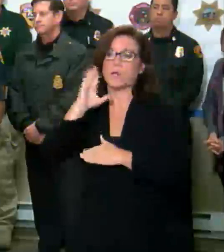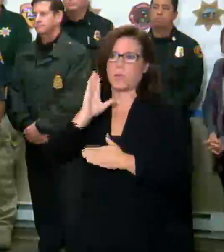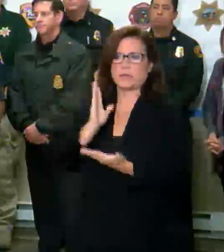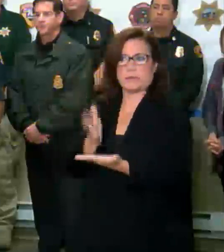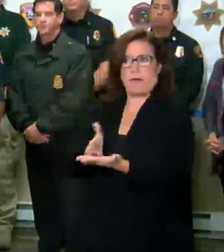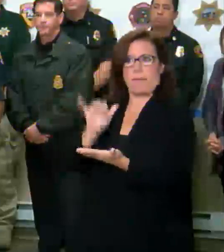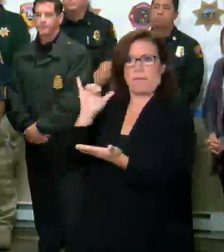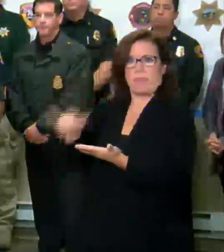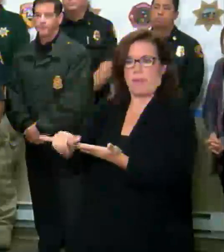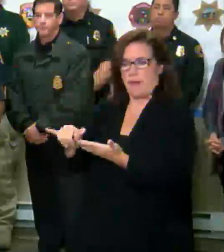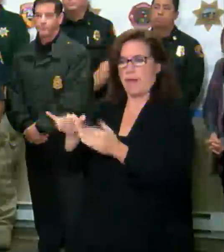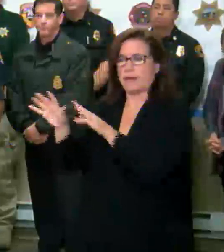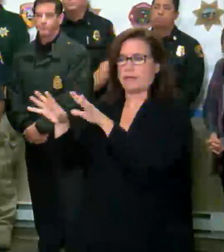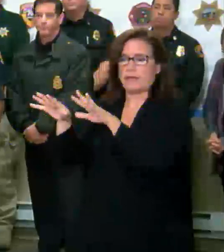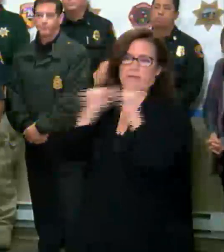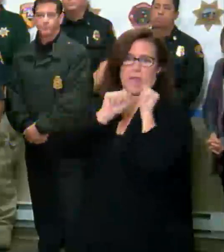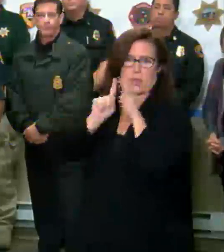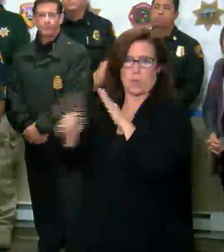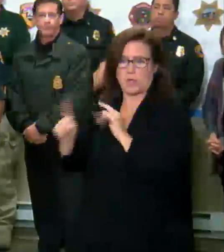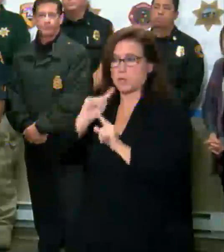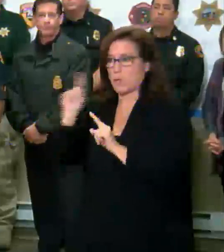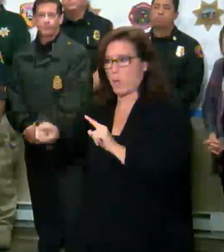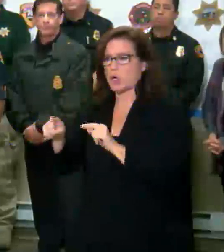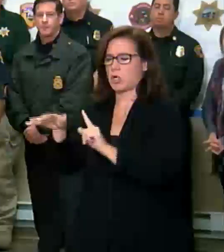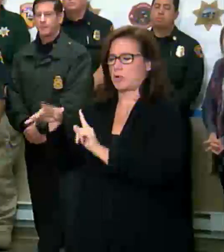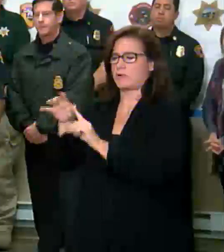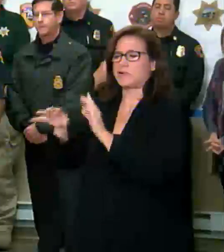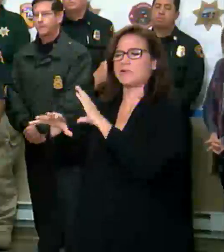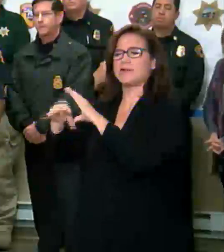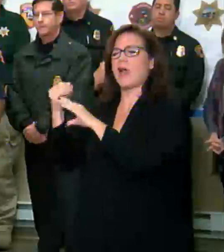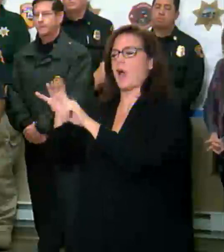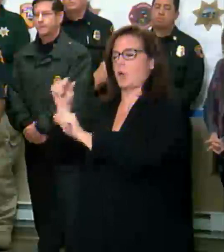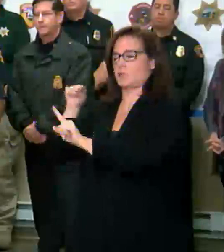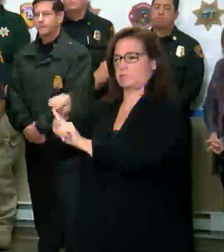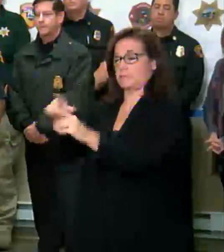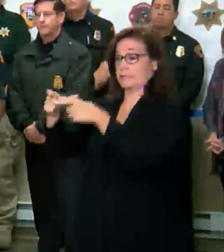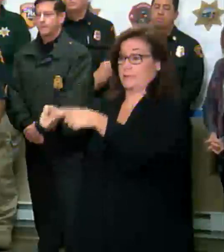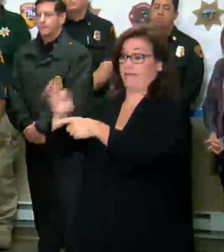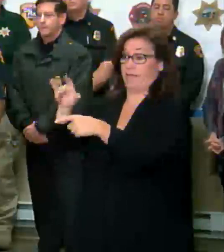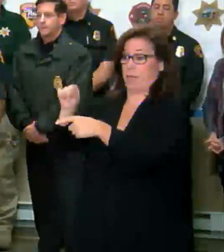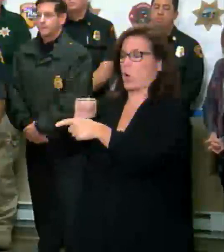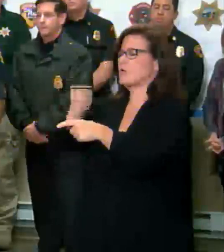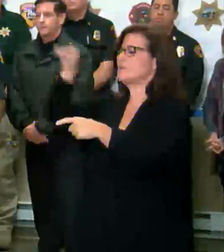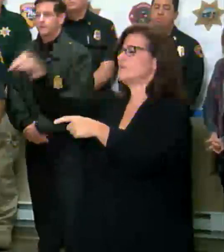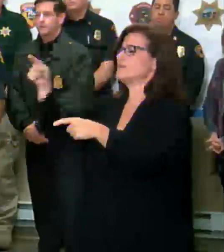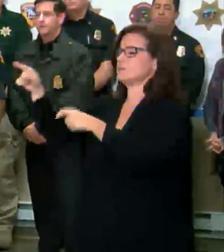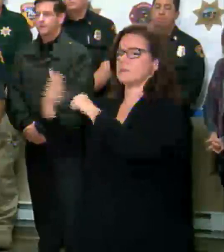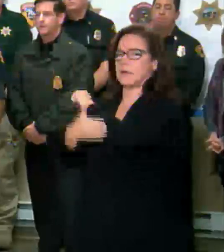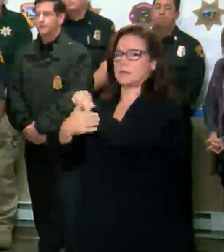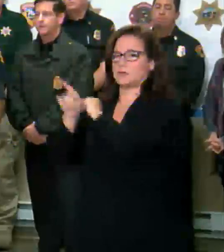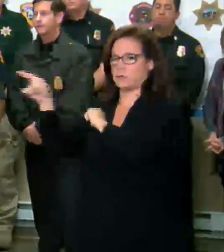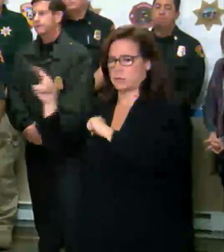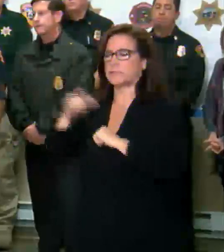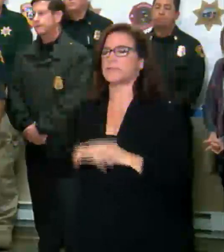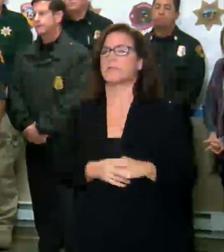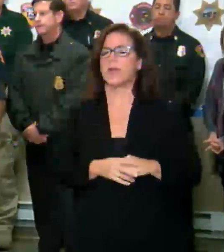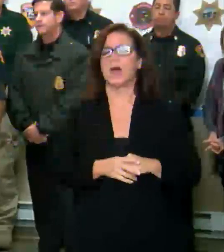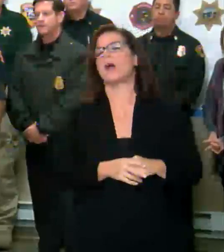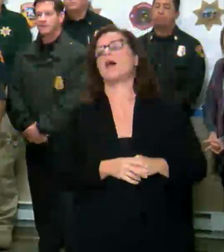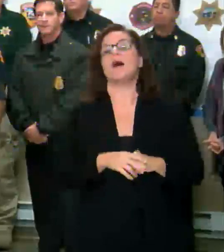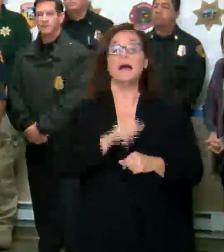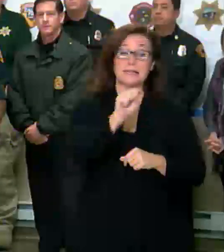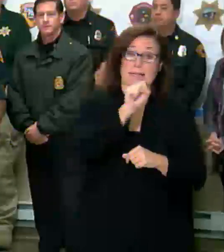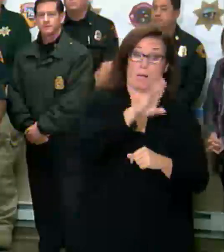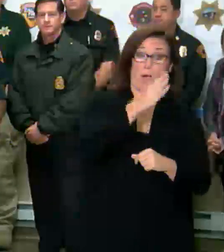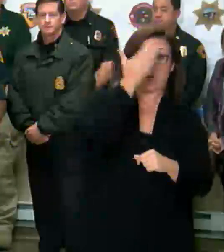evacuations in unincorporated areas surrounding Fillmore. Specifically in the Santa Barbara front country, we've had better